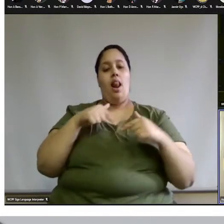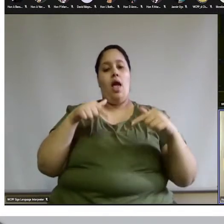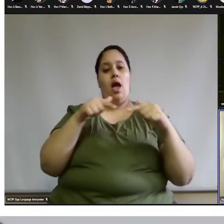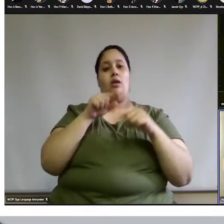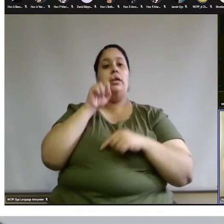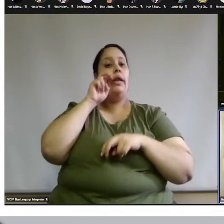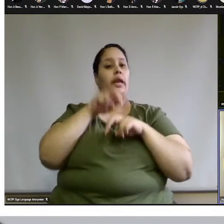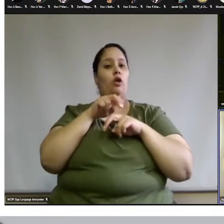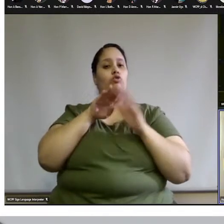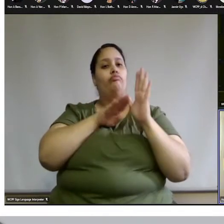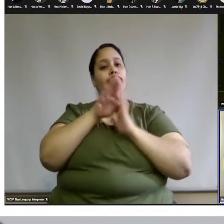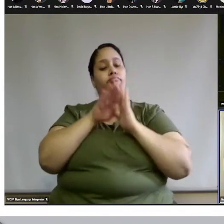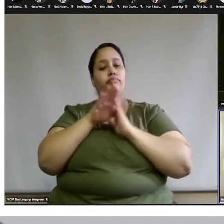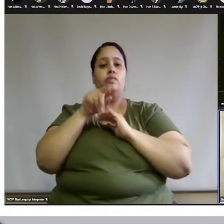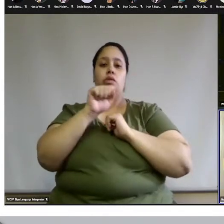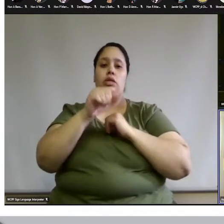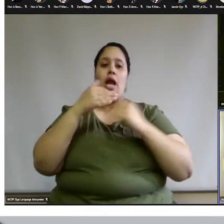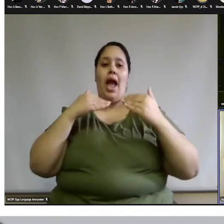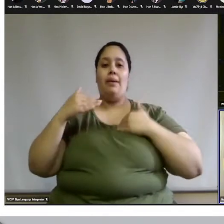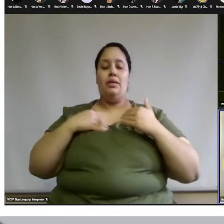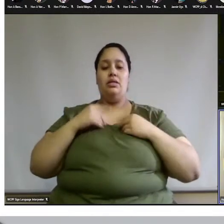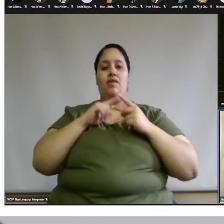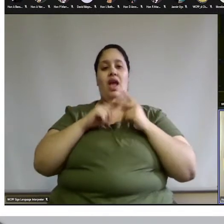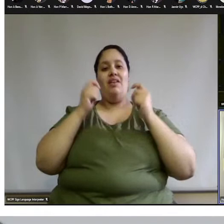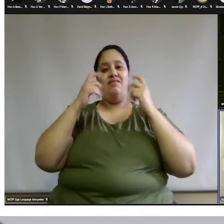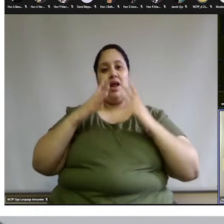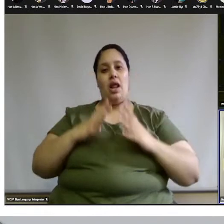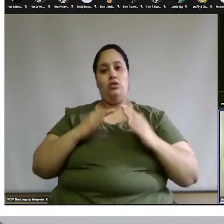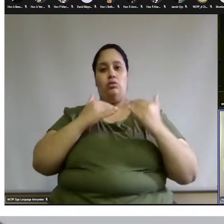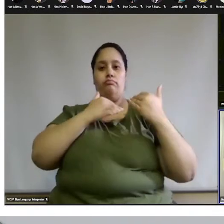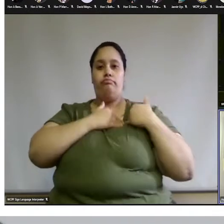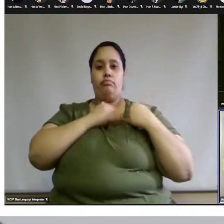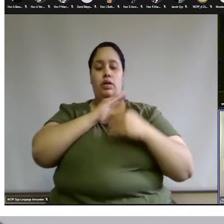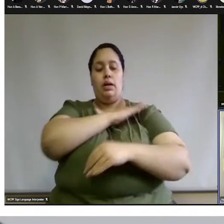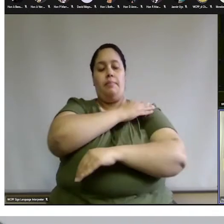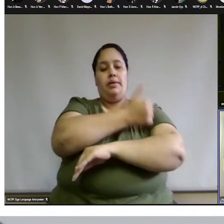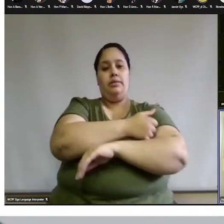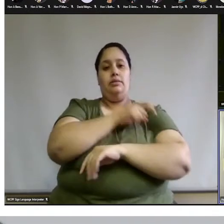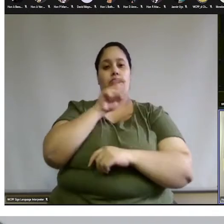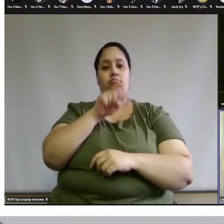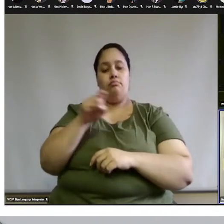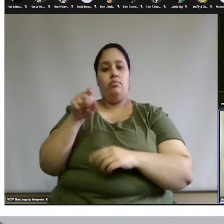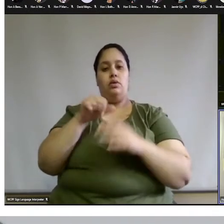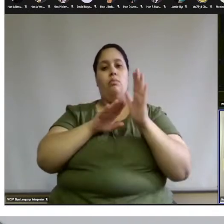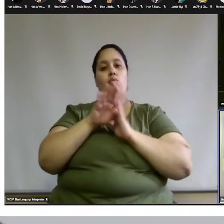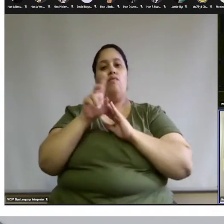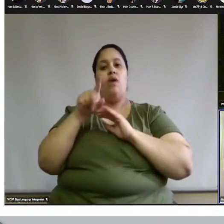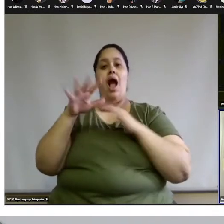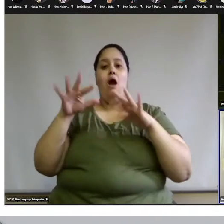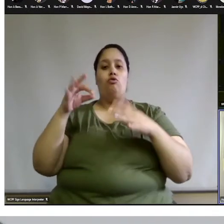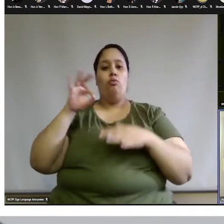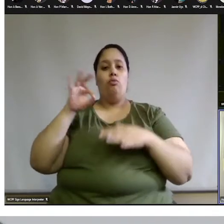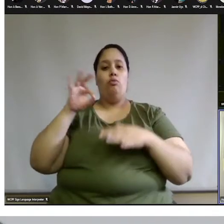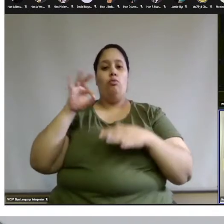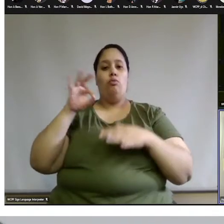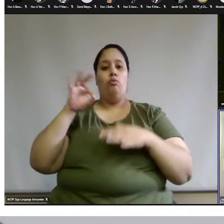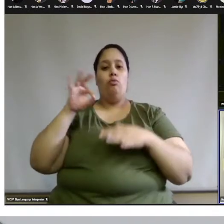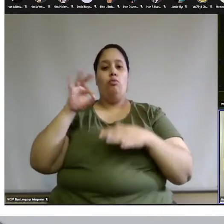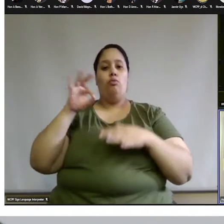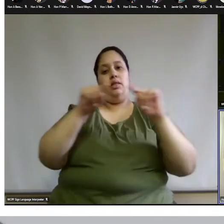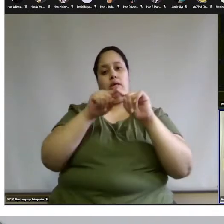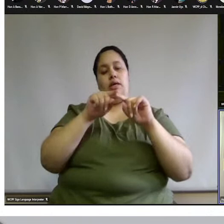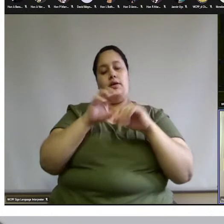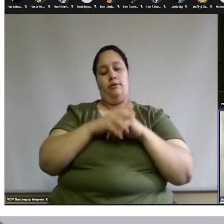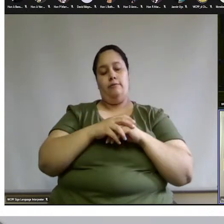its administrative and financial capacity to benefit the communities living